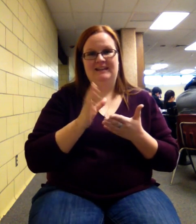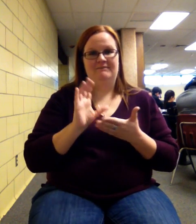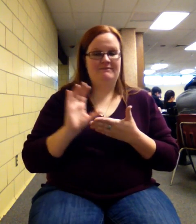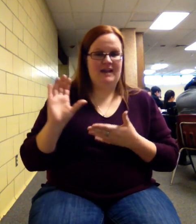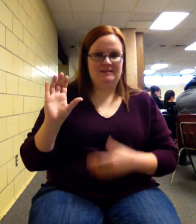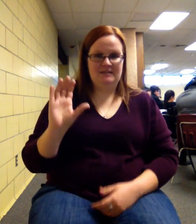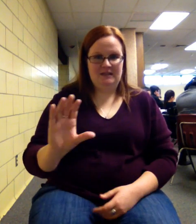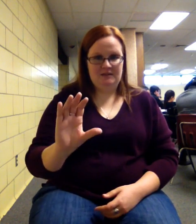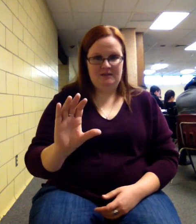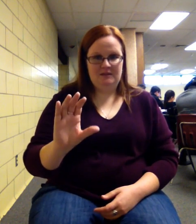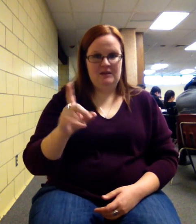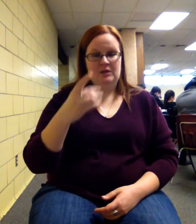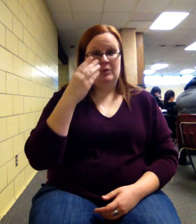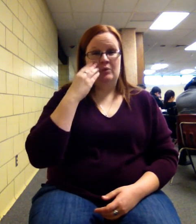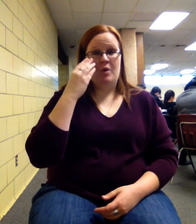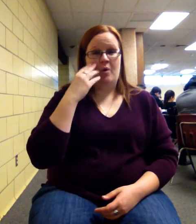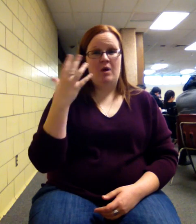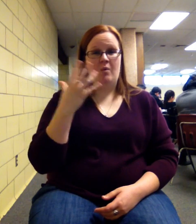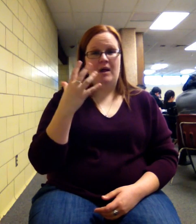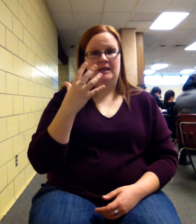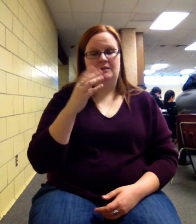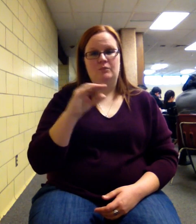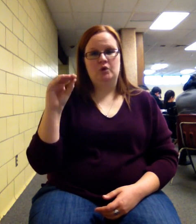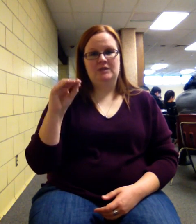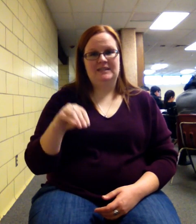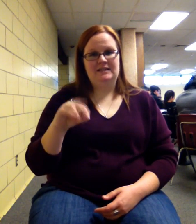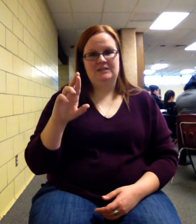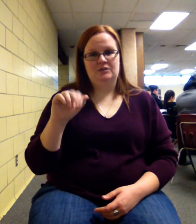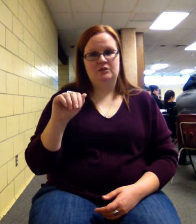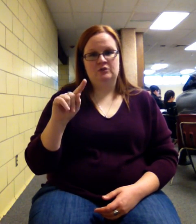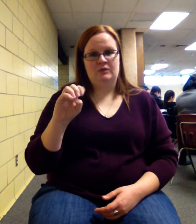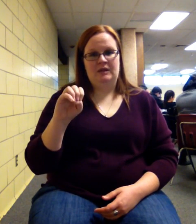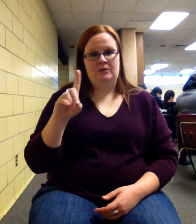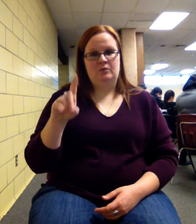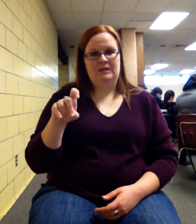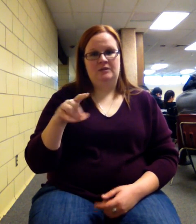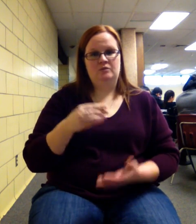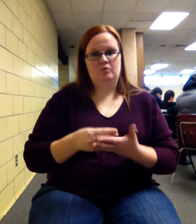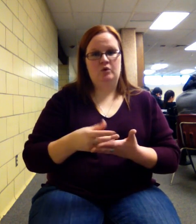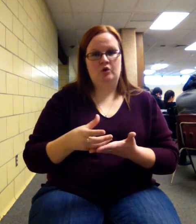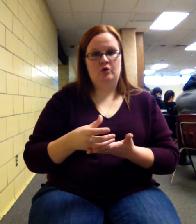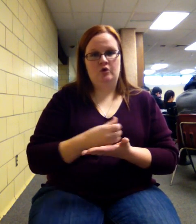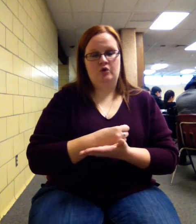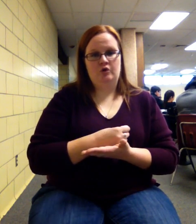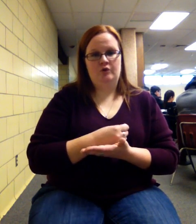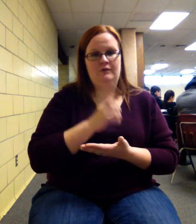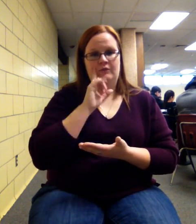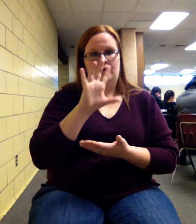you'll know at what percentage rate you need to earn for your money to double.